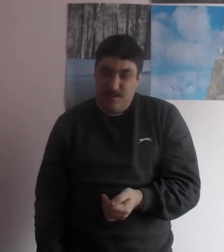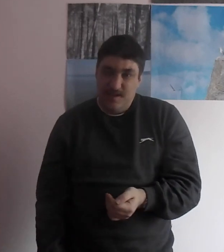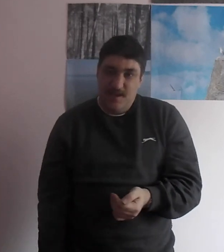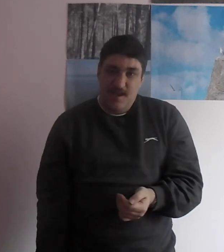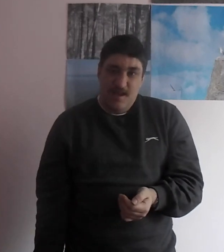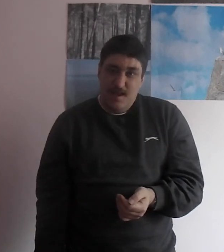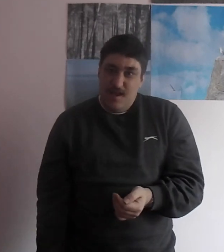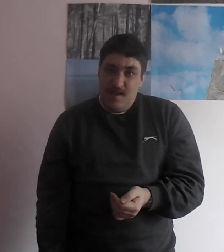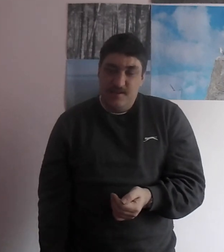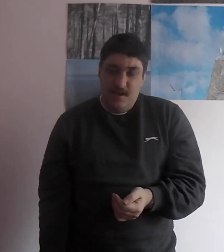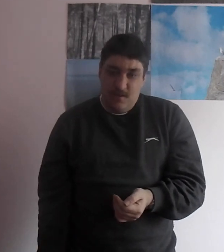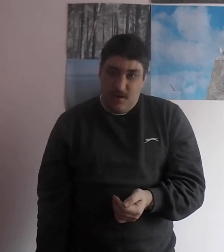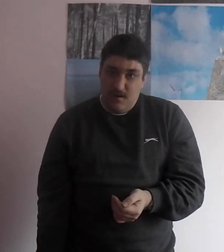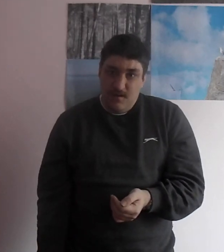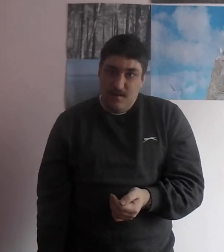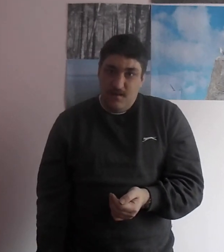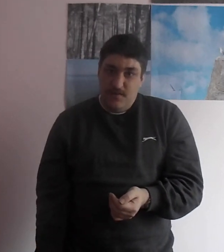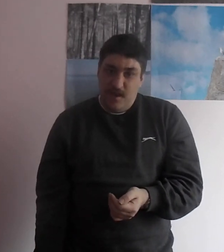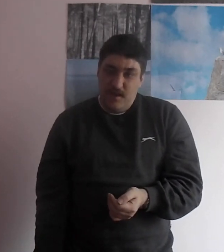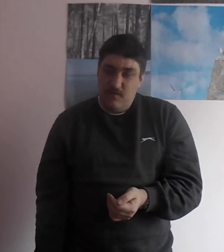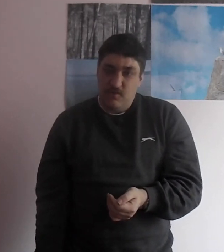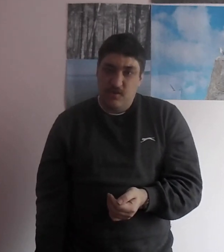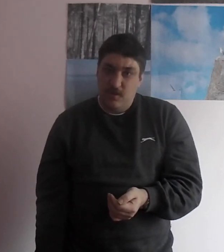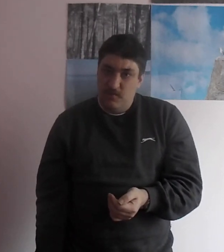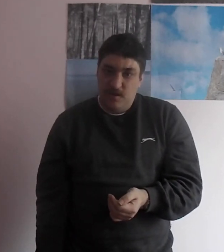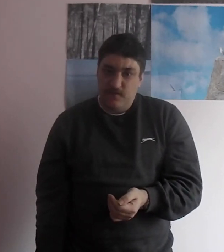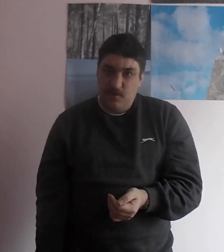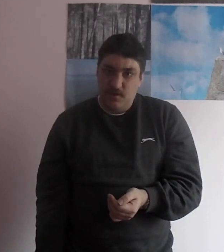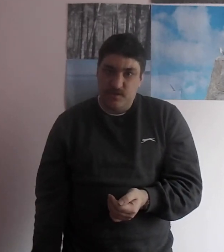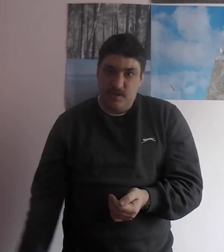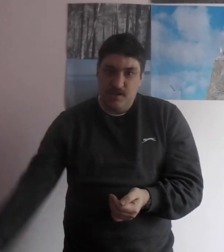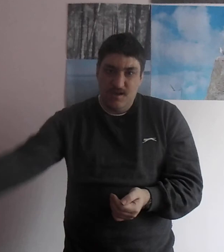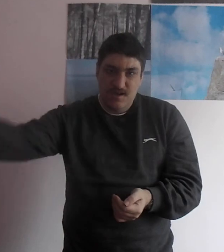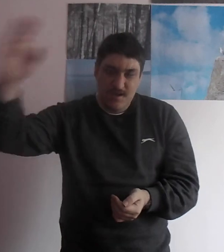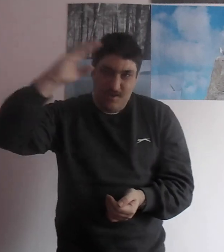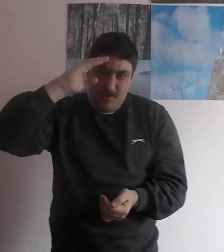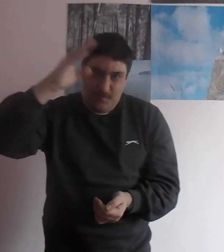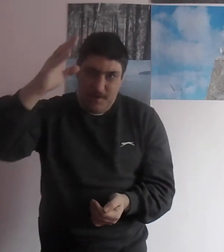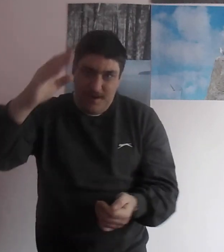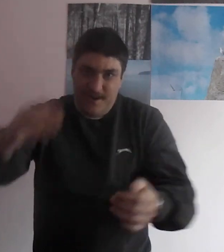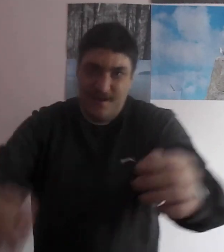And you know what? Thank you so much for watching. Goodbye.